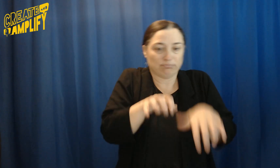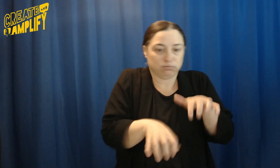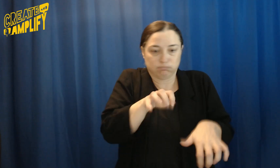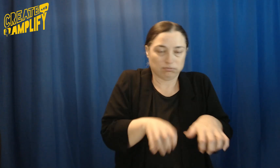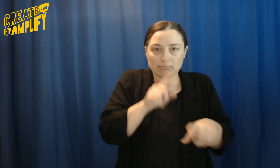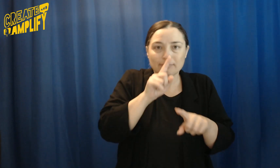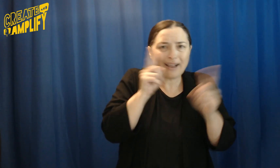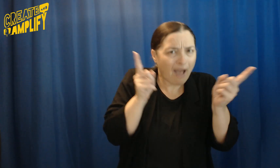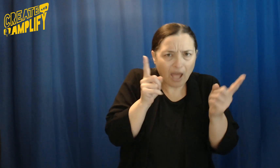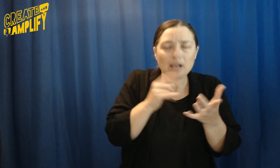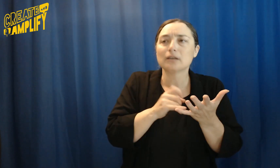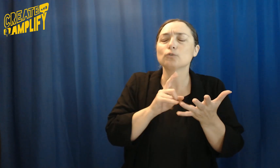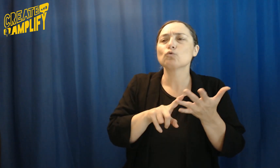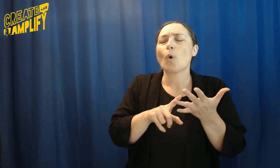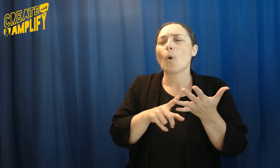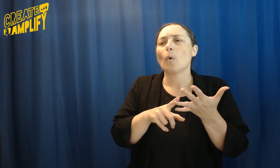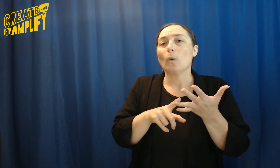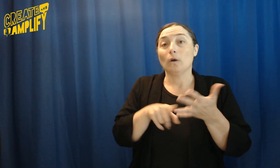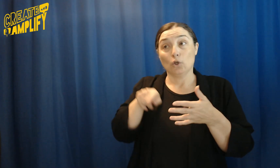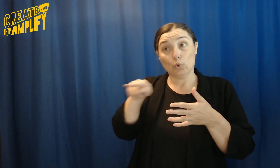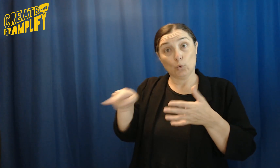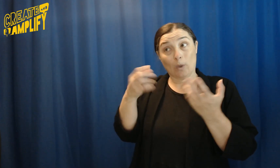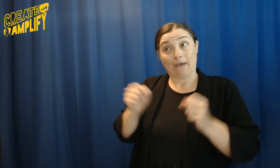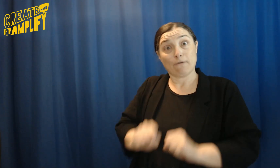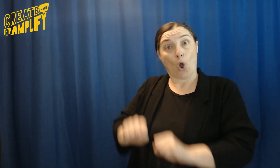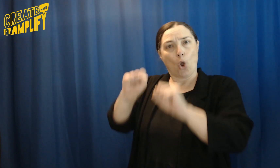you been able to develop a creative process at all?